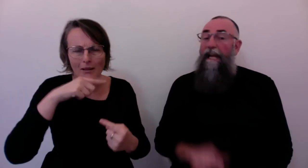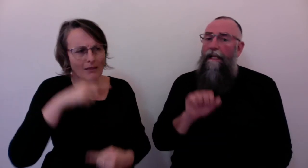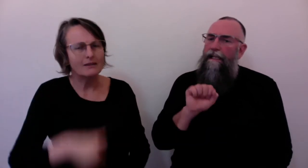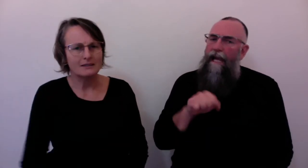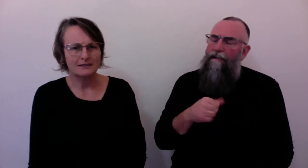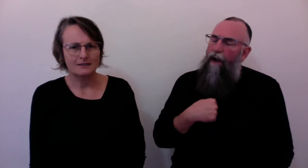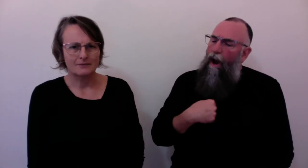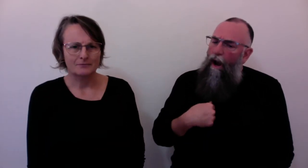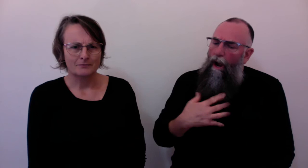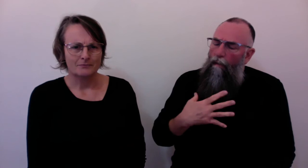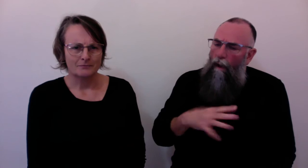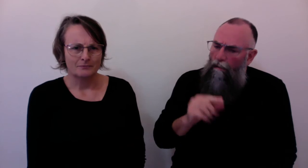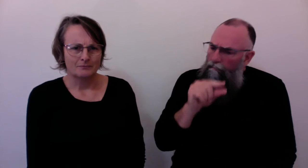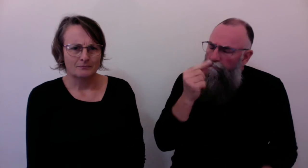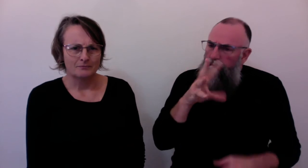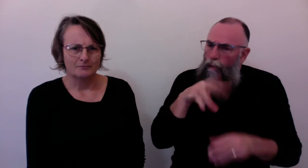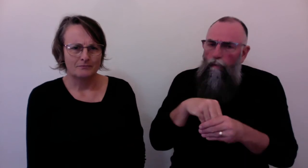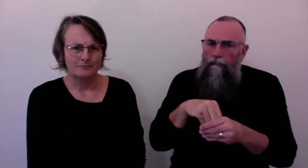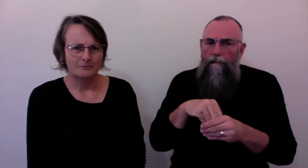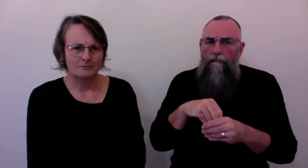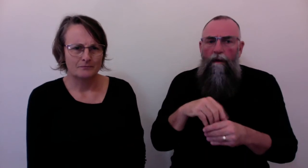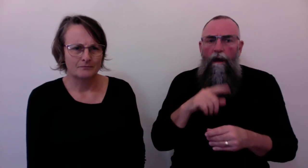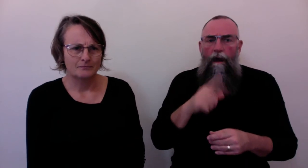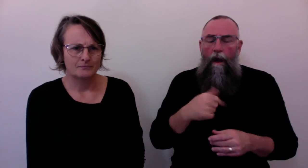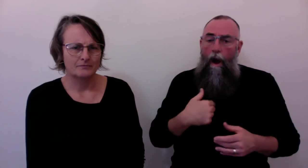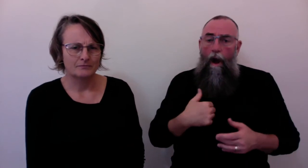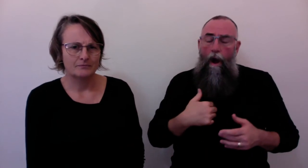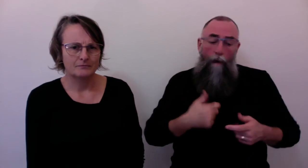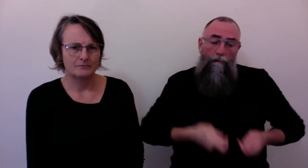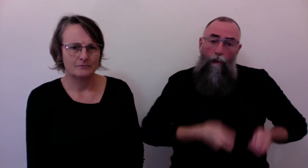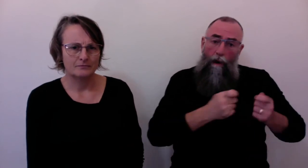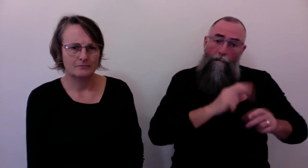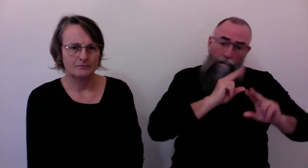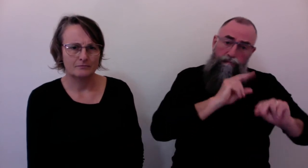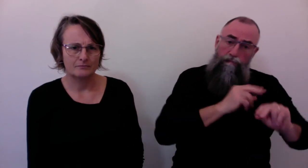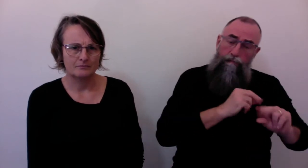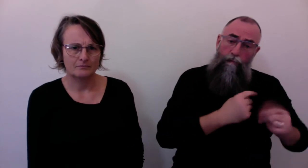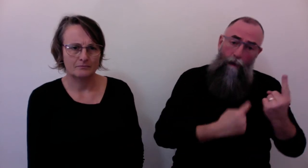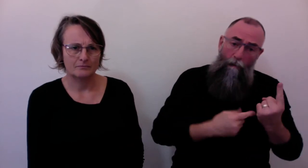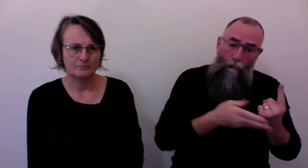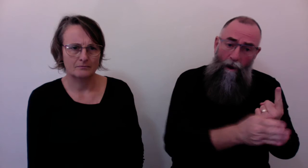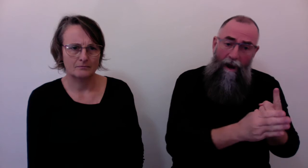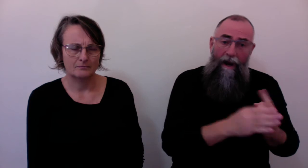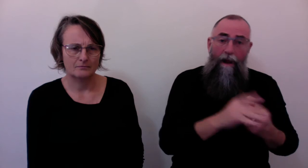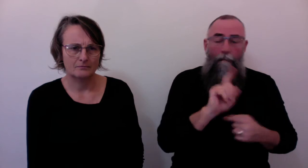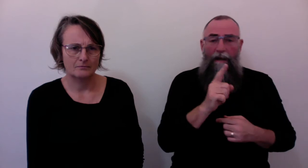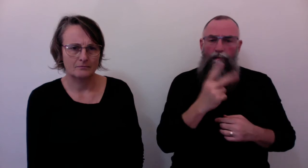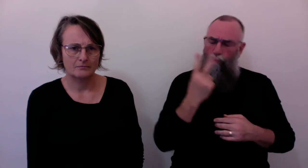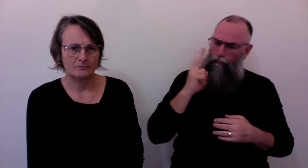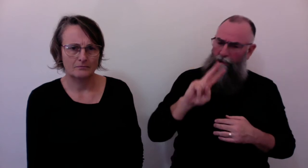definitely. Yeah. Because I've always, like I said, been brought up with speech only. And it was just only 2 years ago, I really felt like I